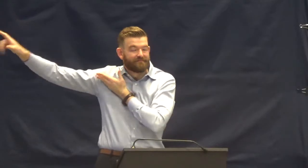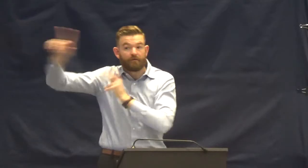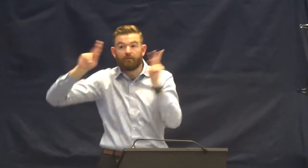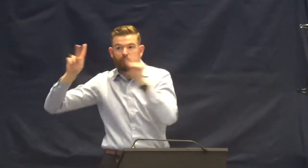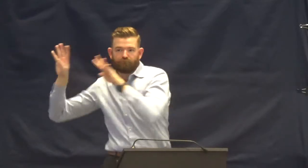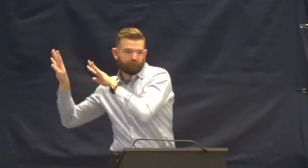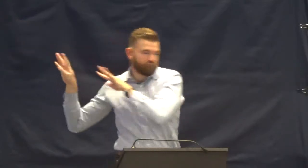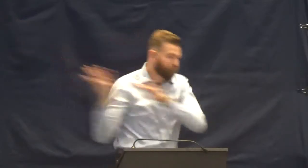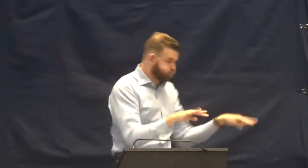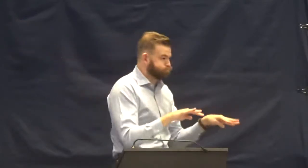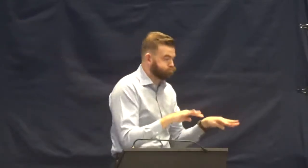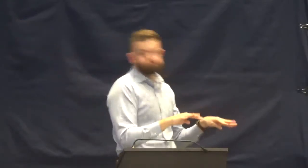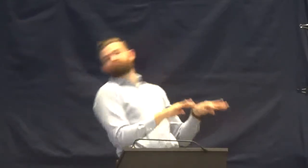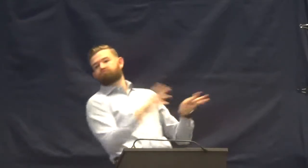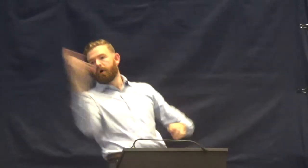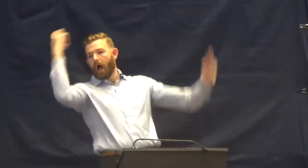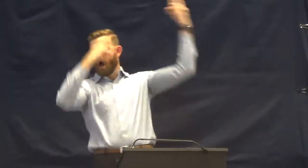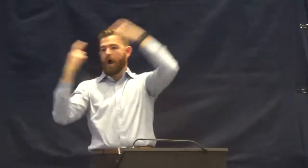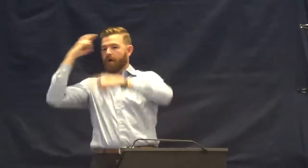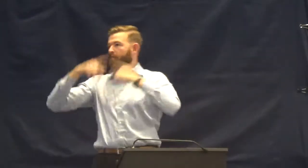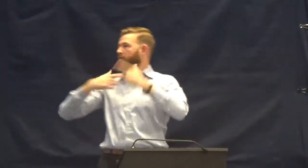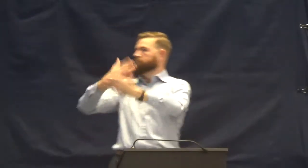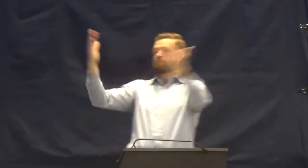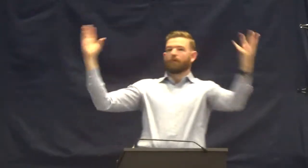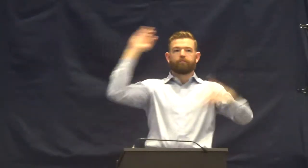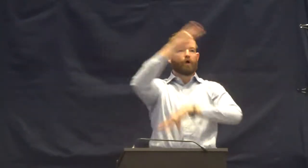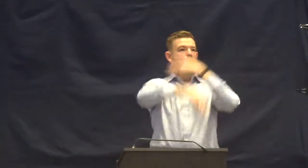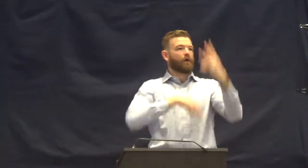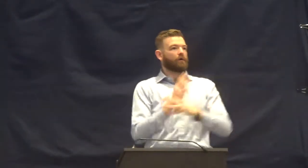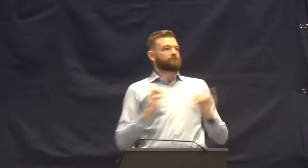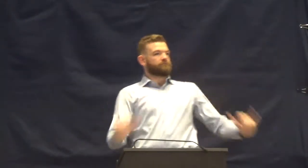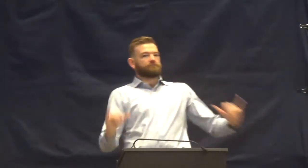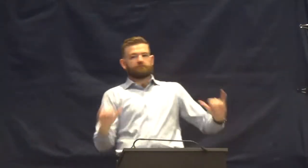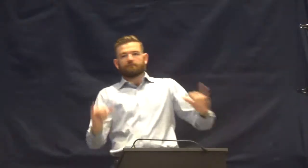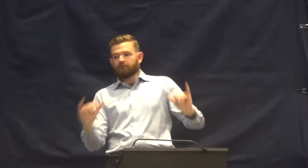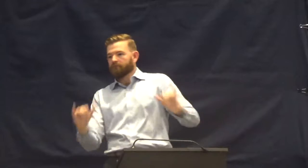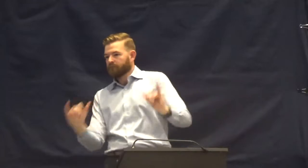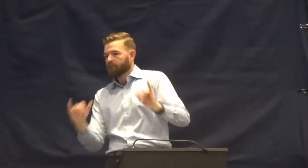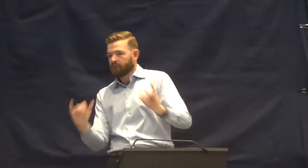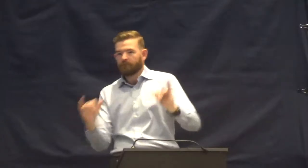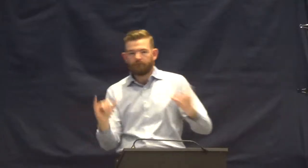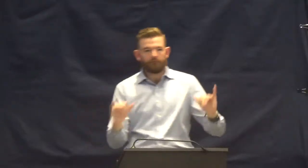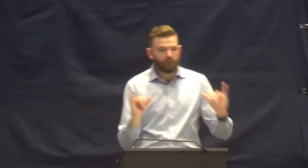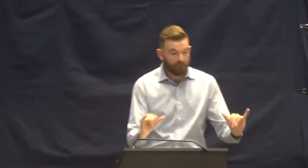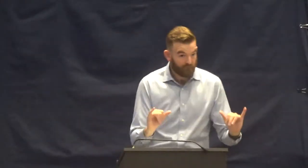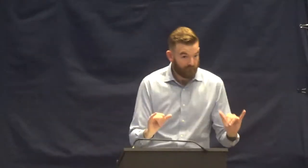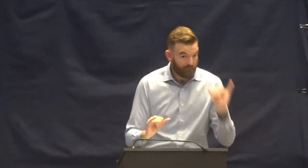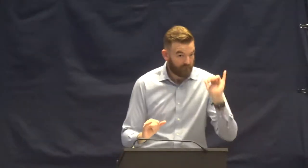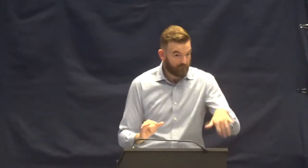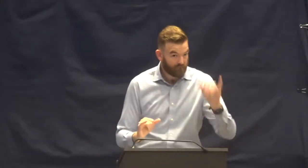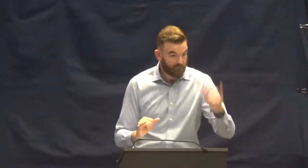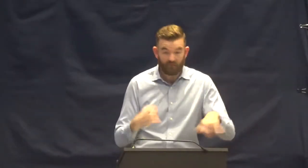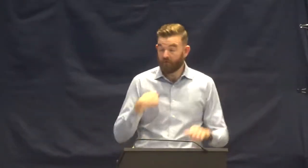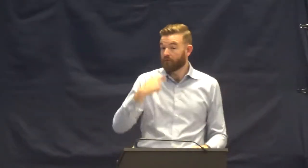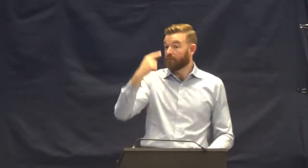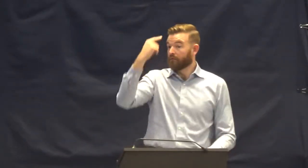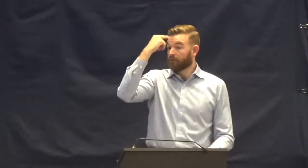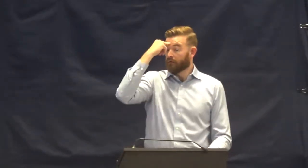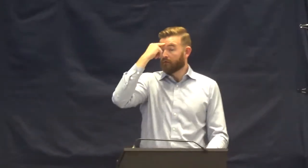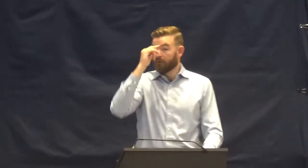need to eradicate and get rid of the story of the rich and powerful. The world needs to know the stories of